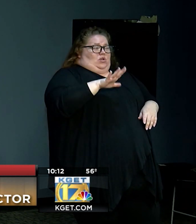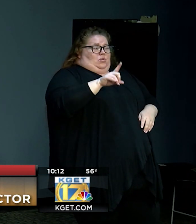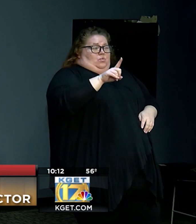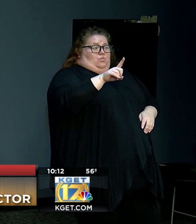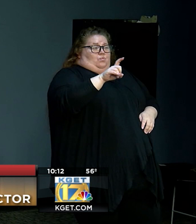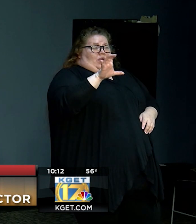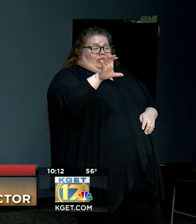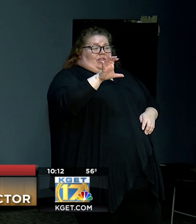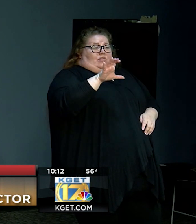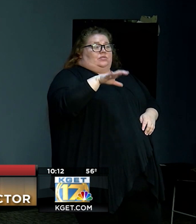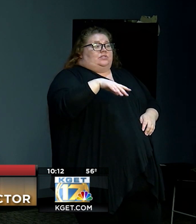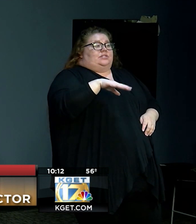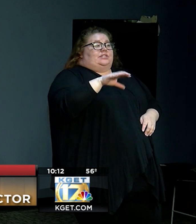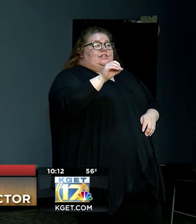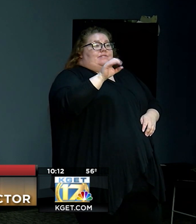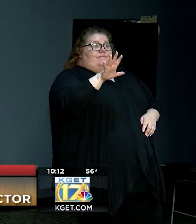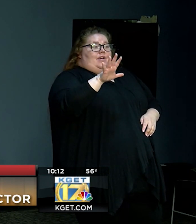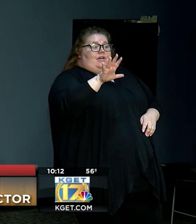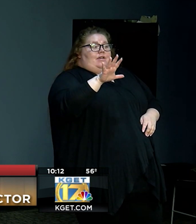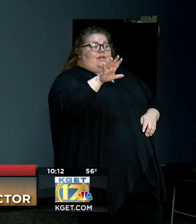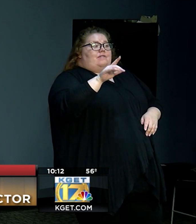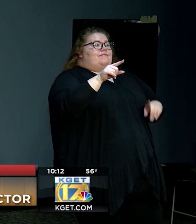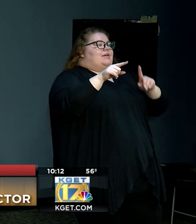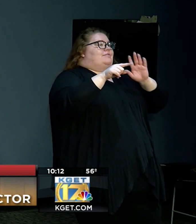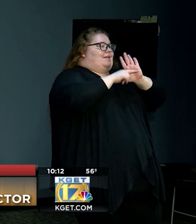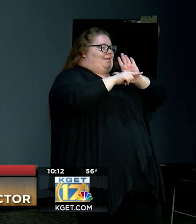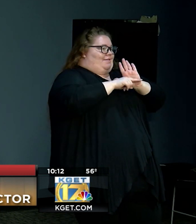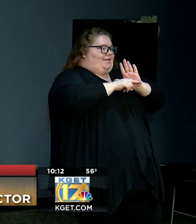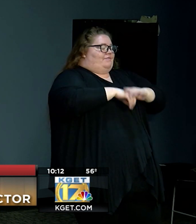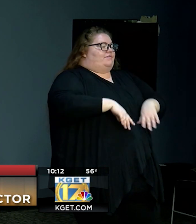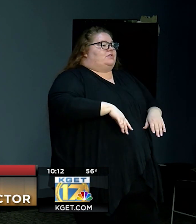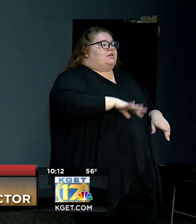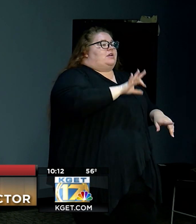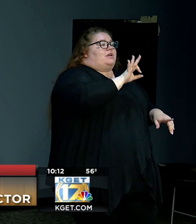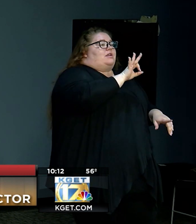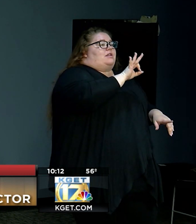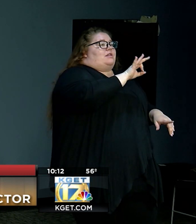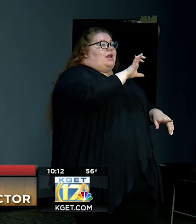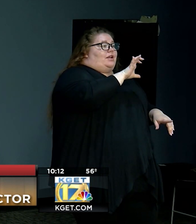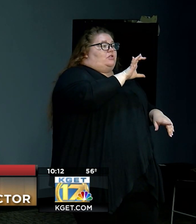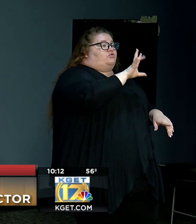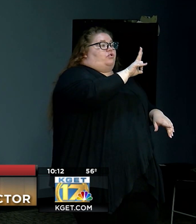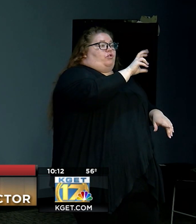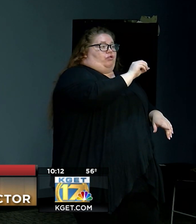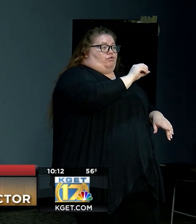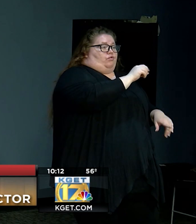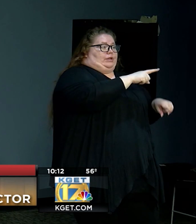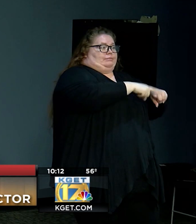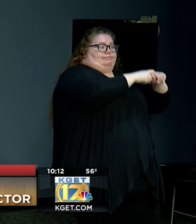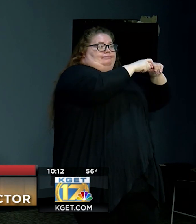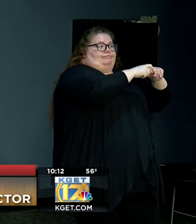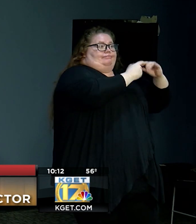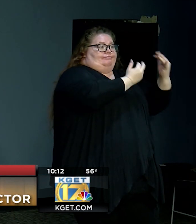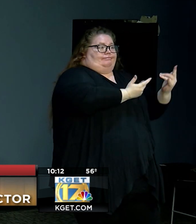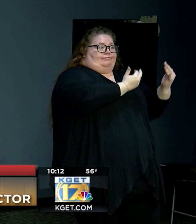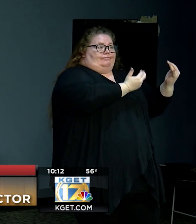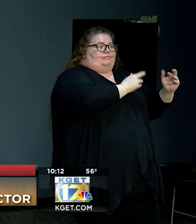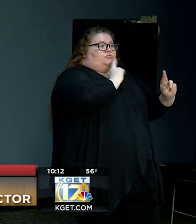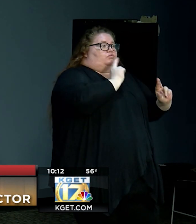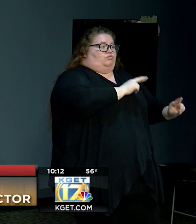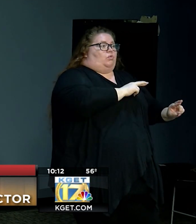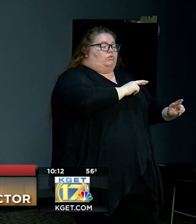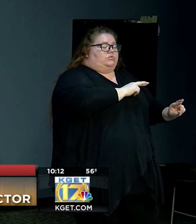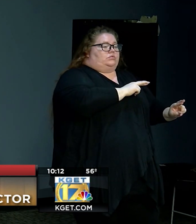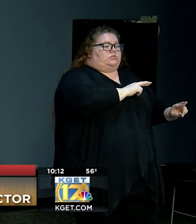1,005 negative COVID tests. We have 930 pending COVID tests, which brings us